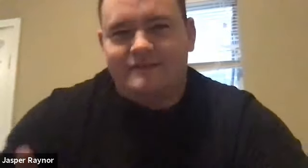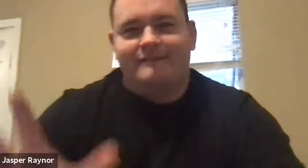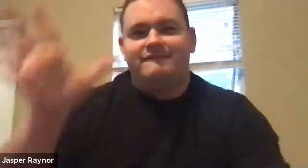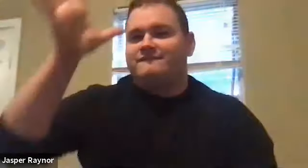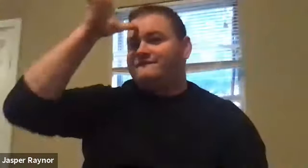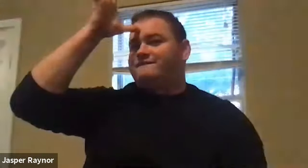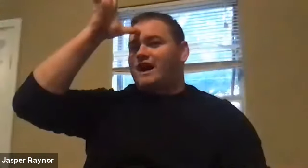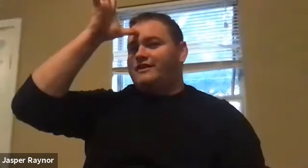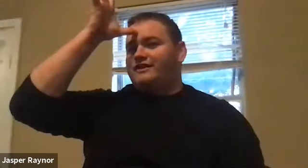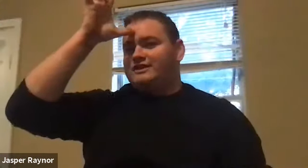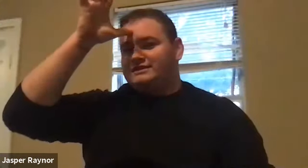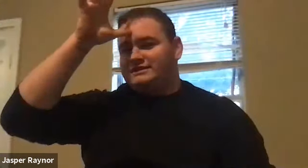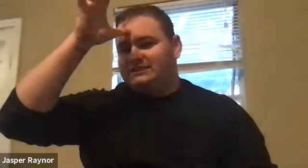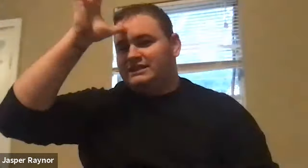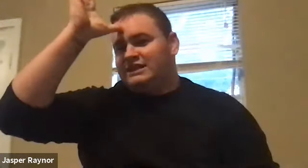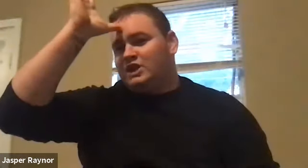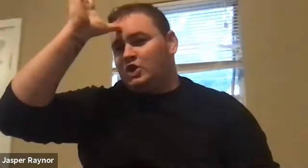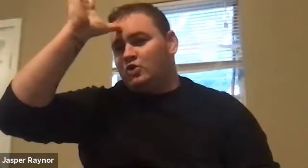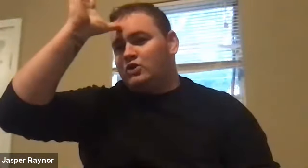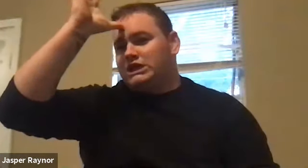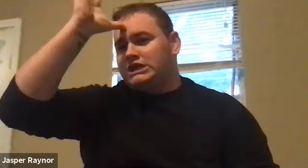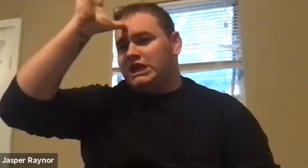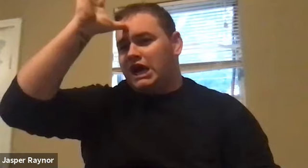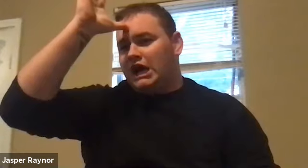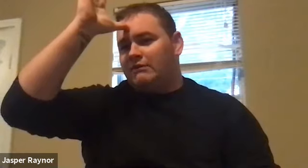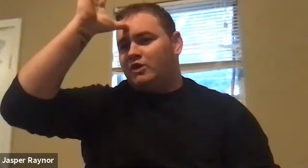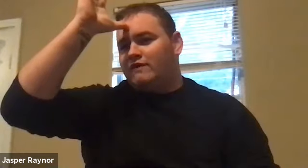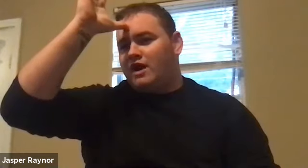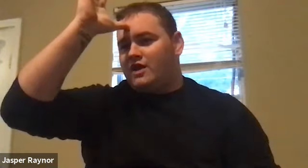Wait, yeah, Father. yeah. That's Luke, right. I am your father.